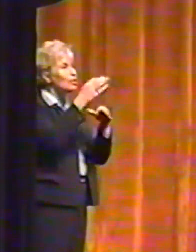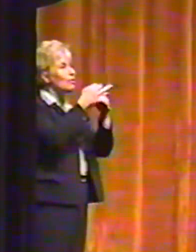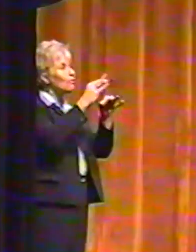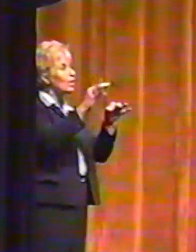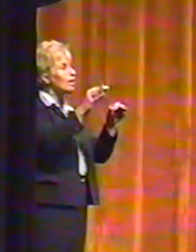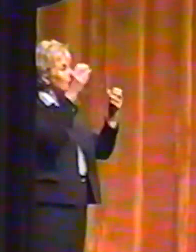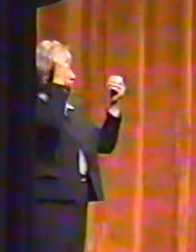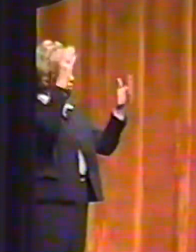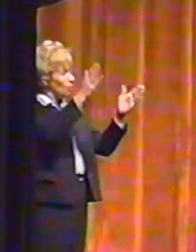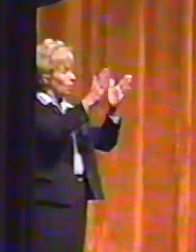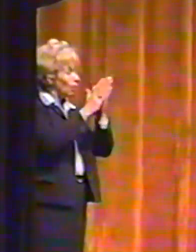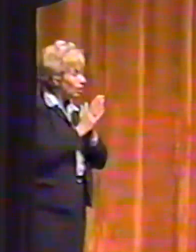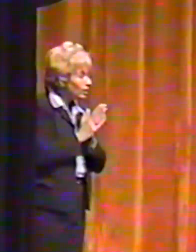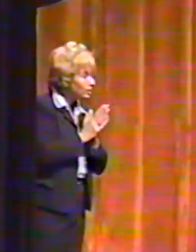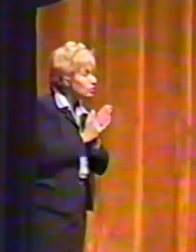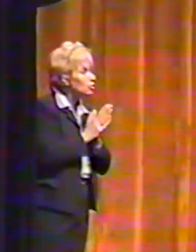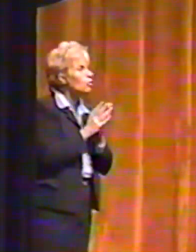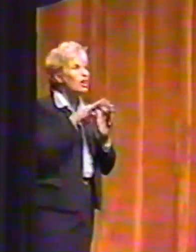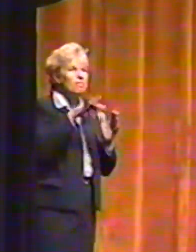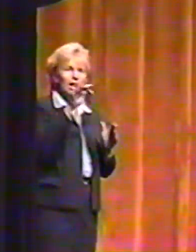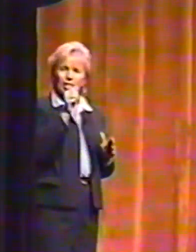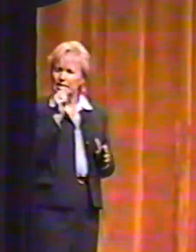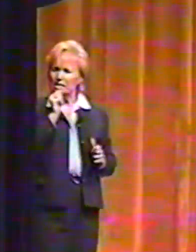find out more about this secretive jail system.